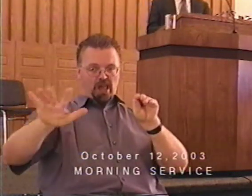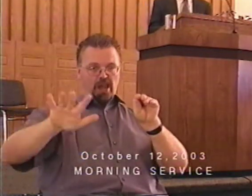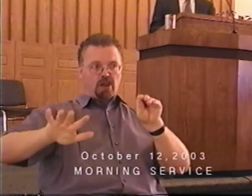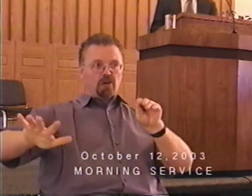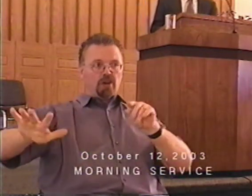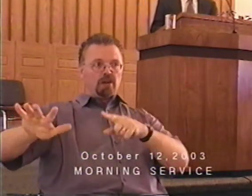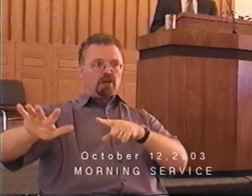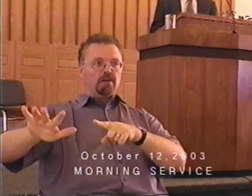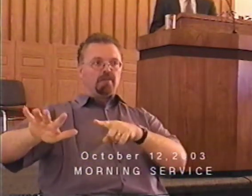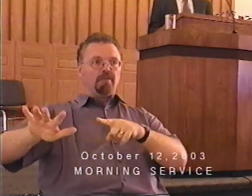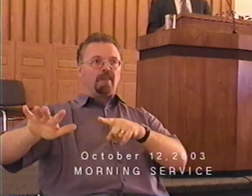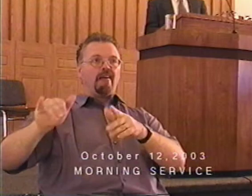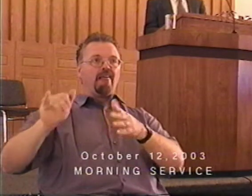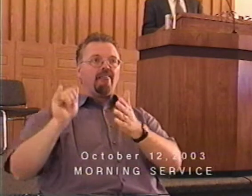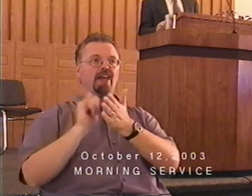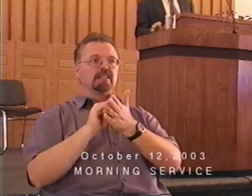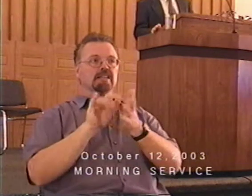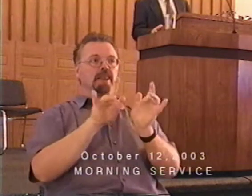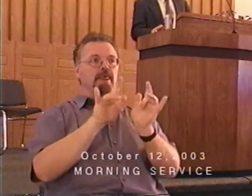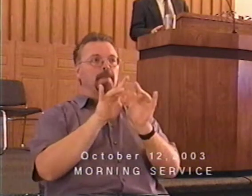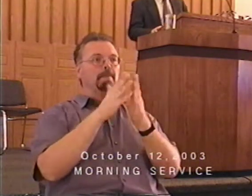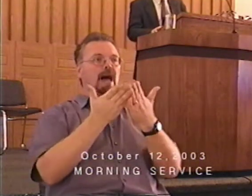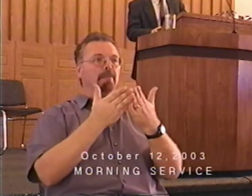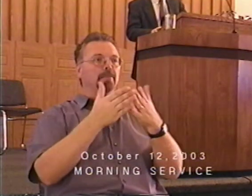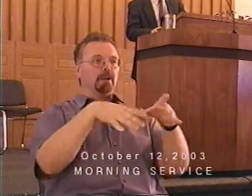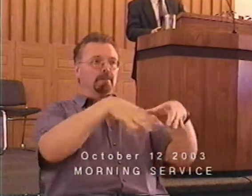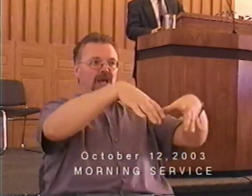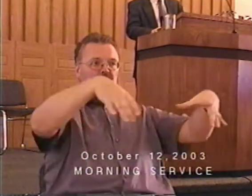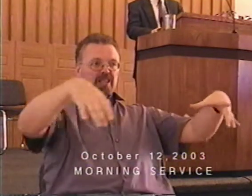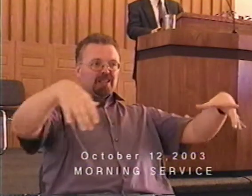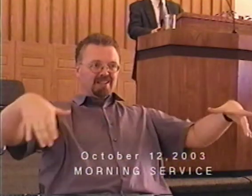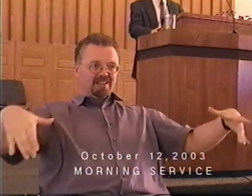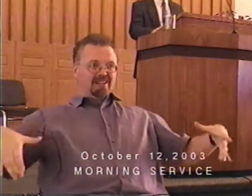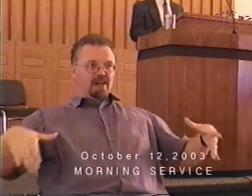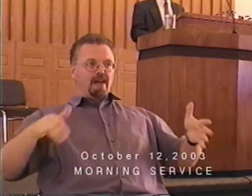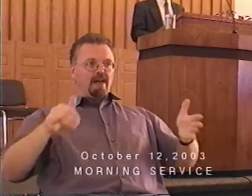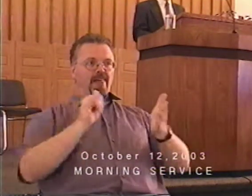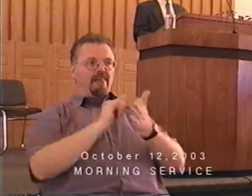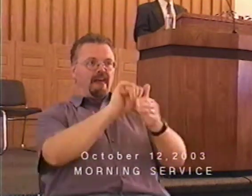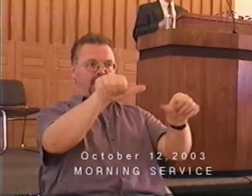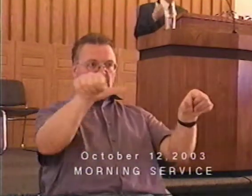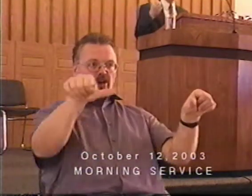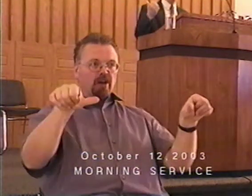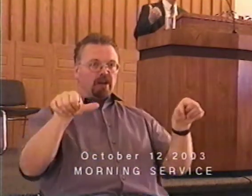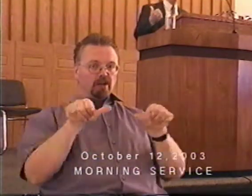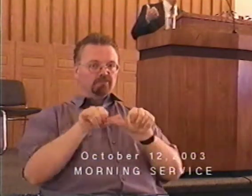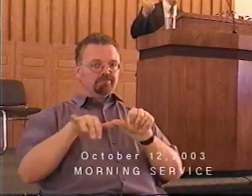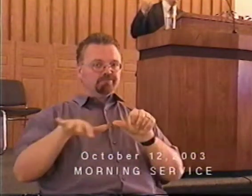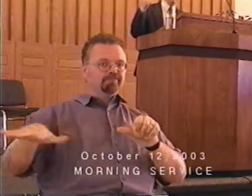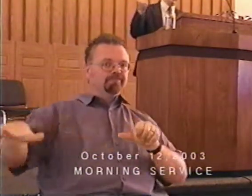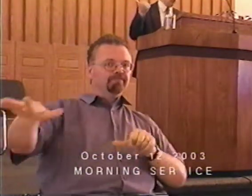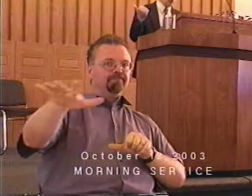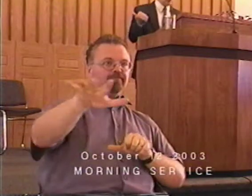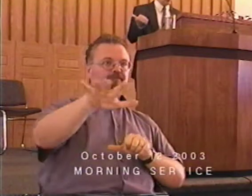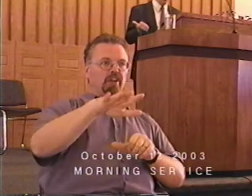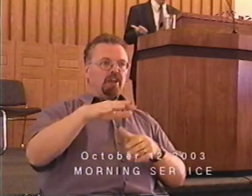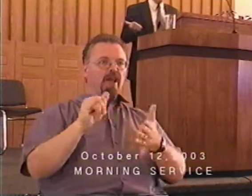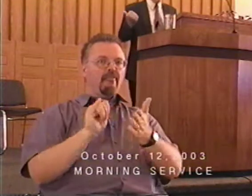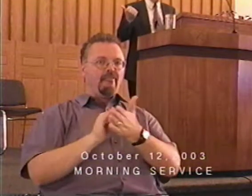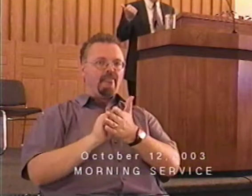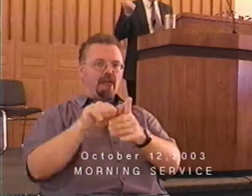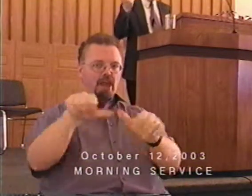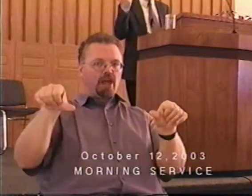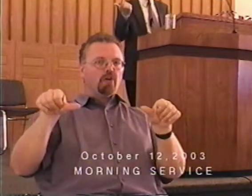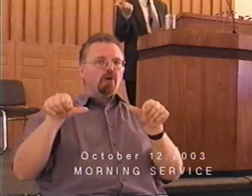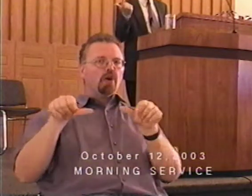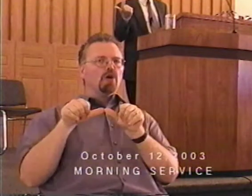moved into what's called the Bible Belt of the United States. And there was definitely